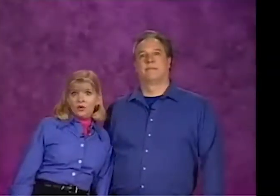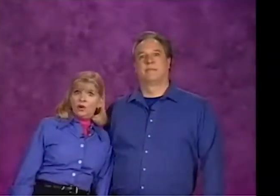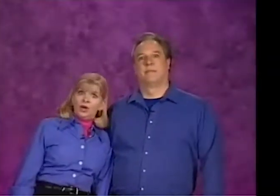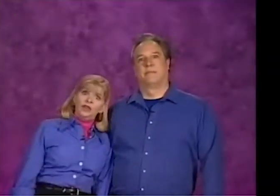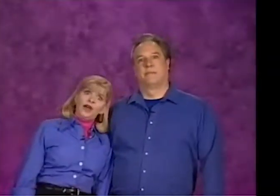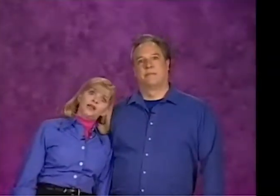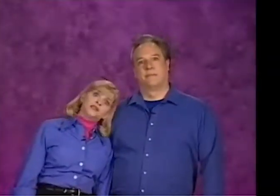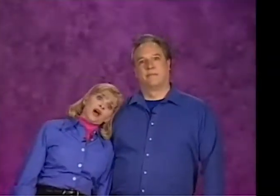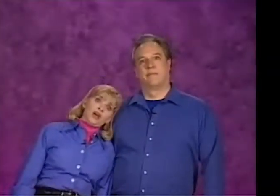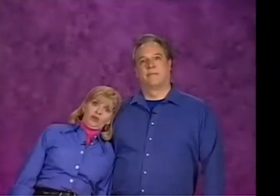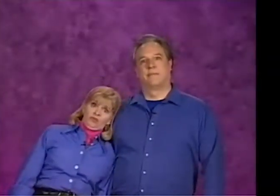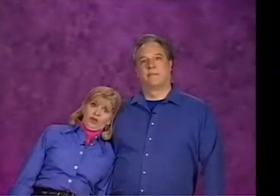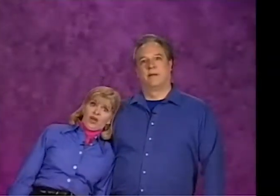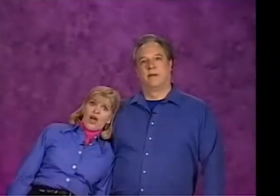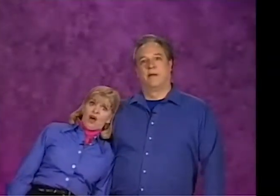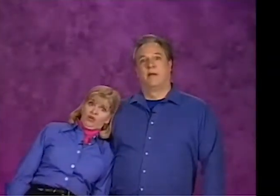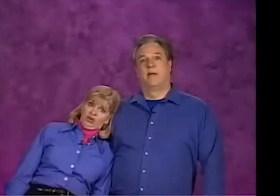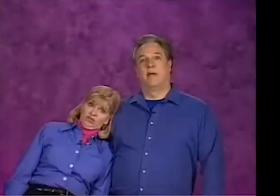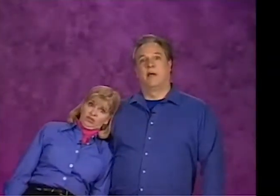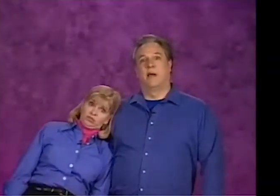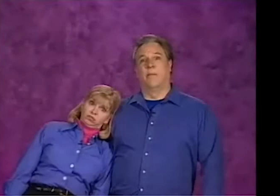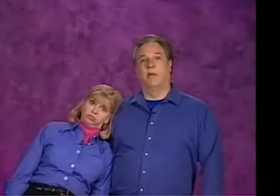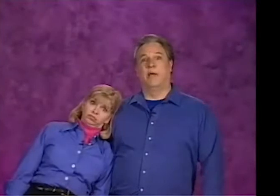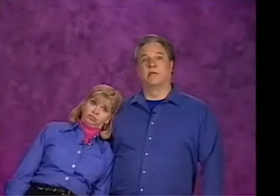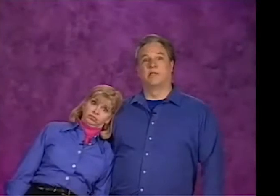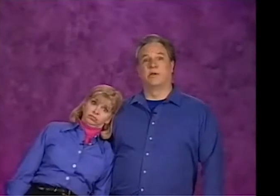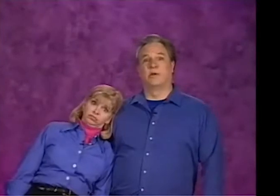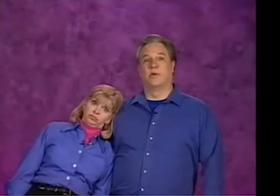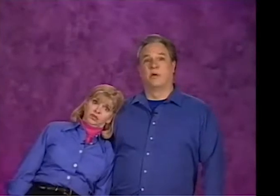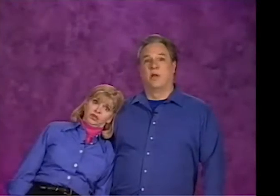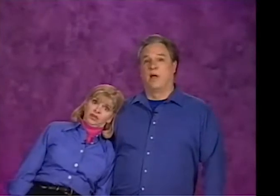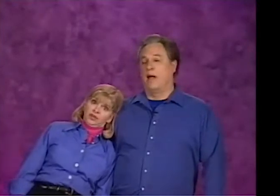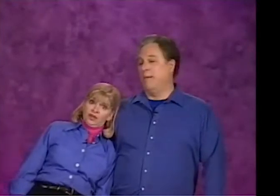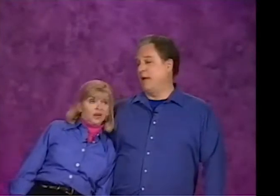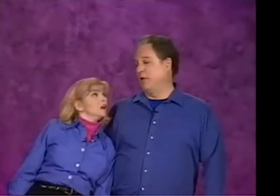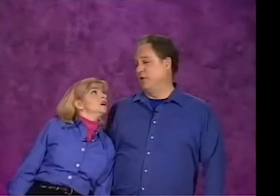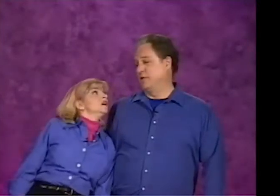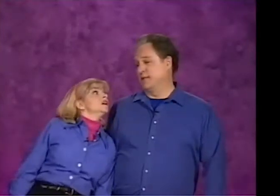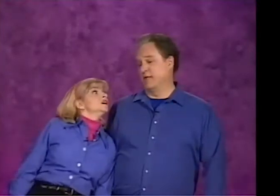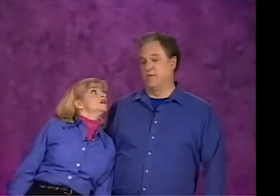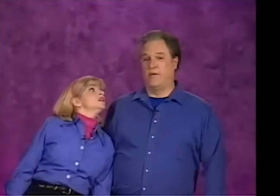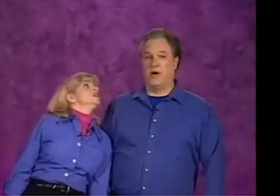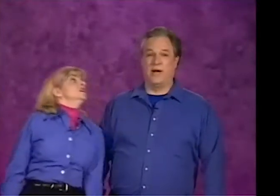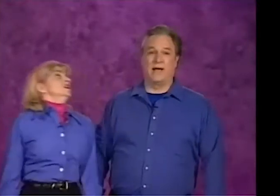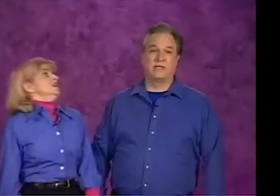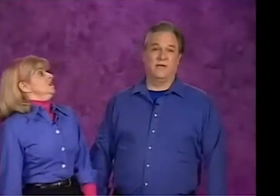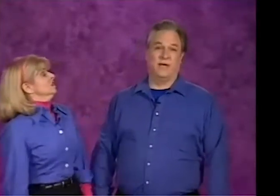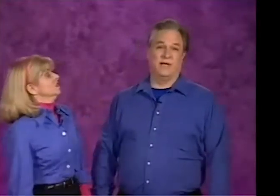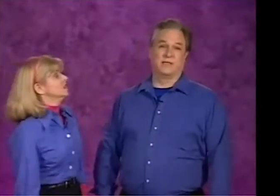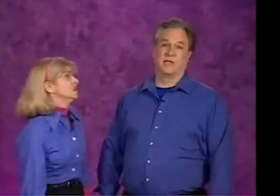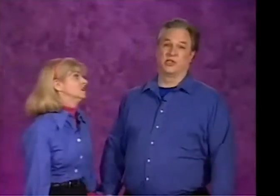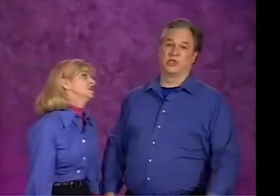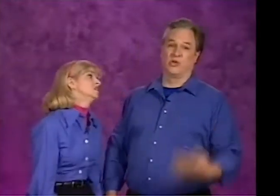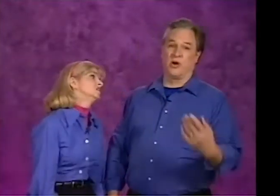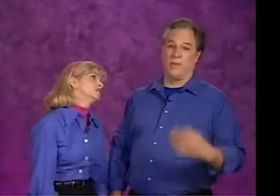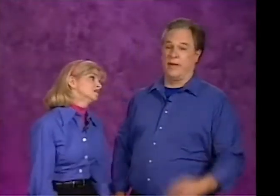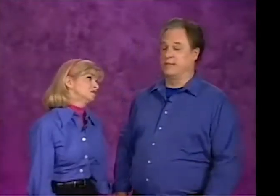Boy, that tired me out. Yeah, me too. I'm not used to such varied activities in such a short amount of